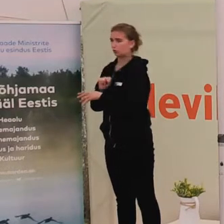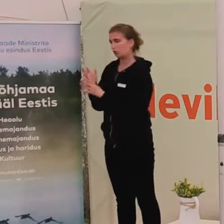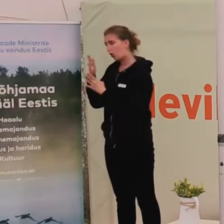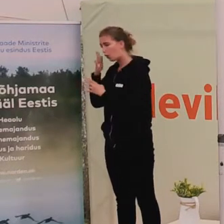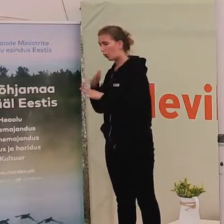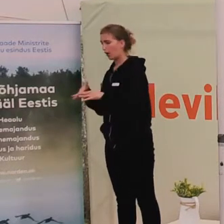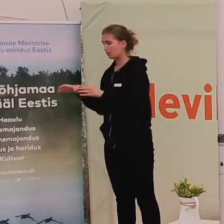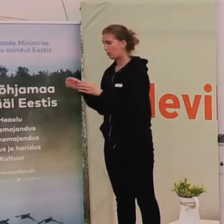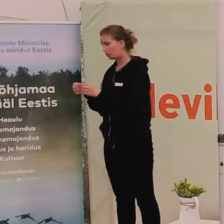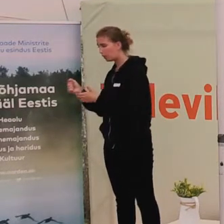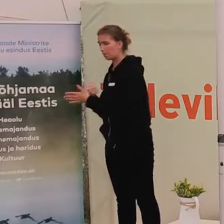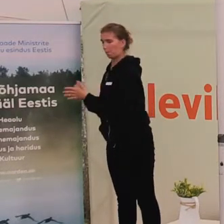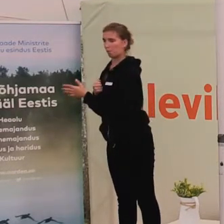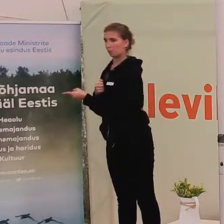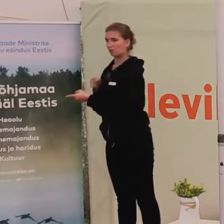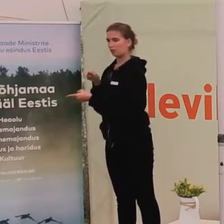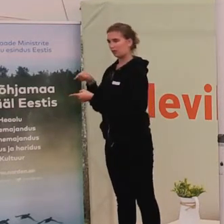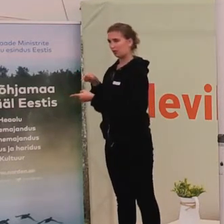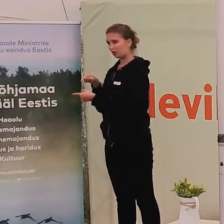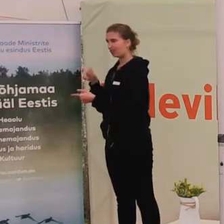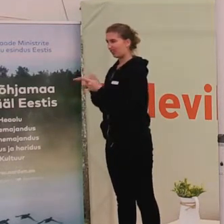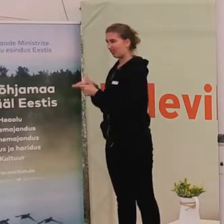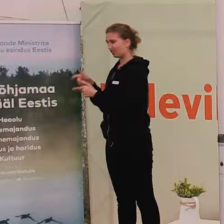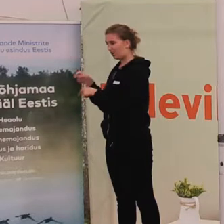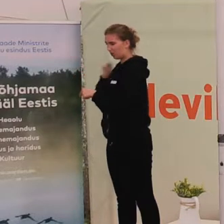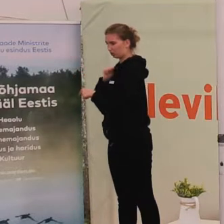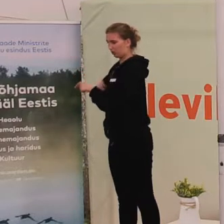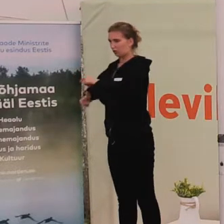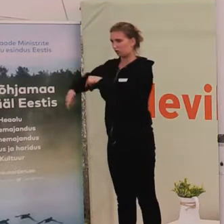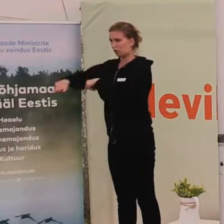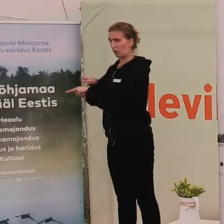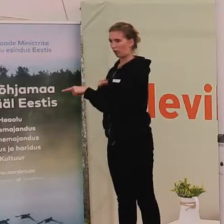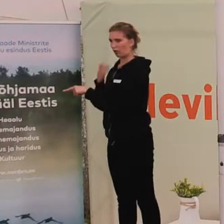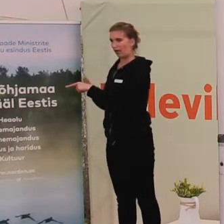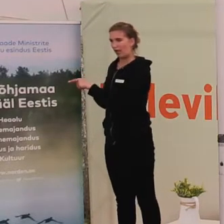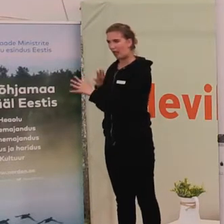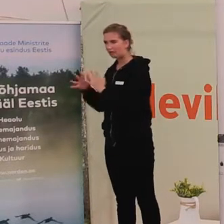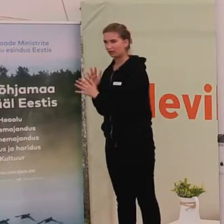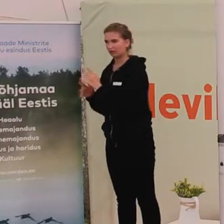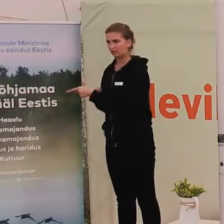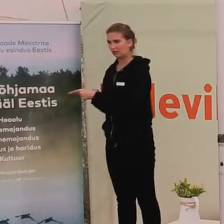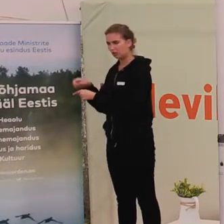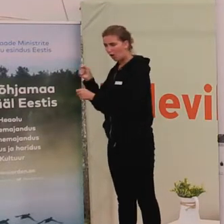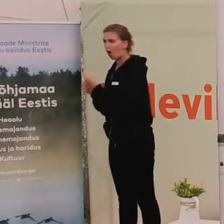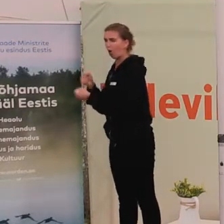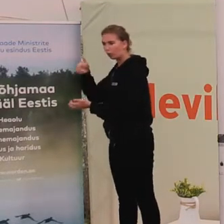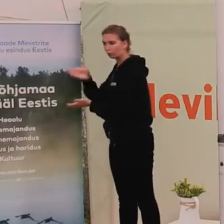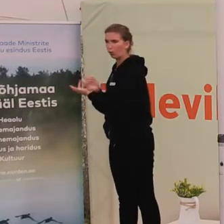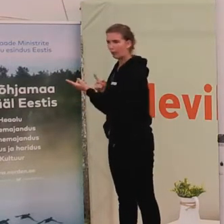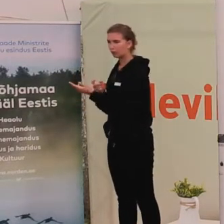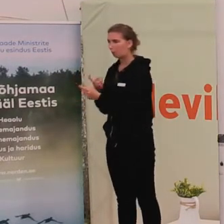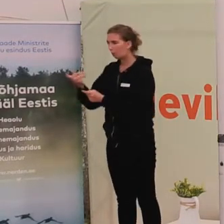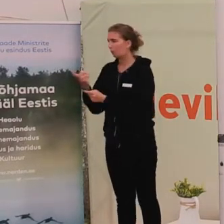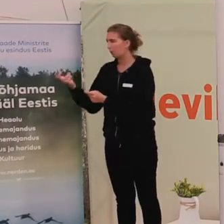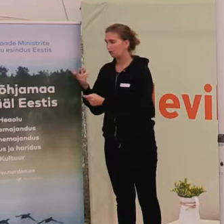are typically those people who are using most energy. They are living in the city and they typically have cars and all these things. So